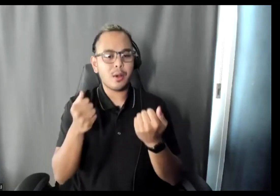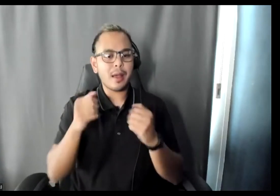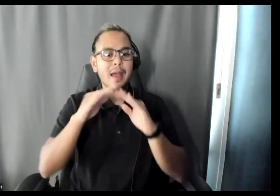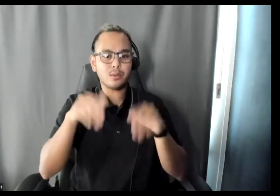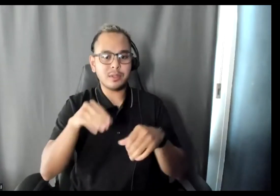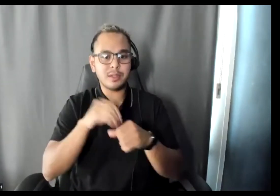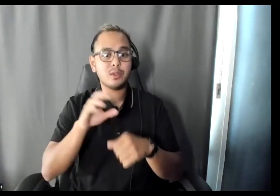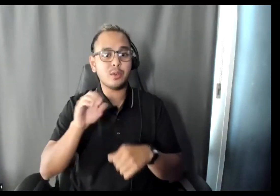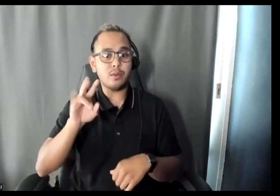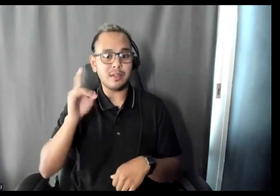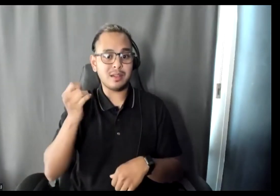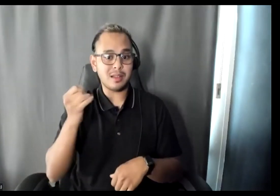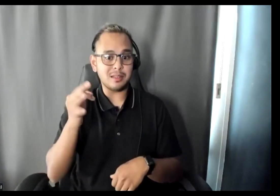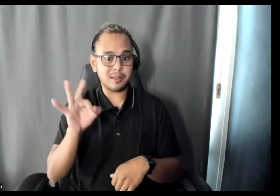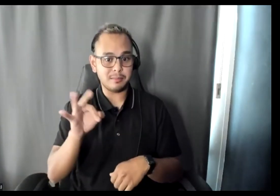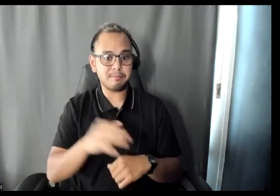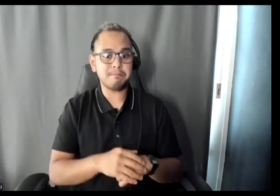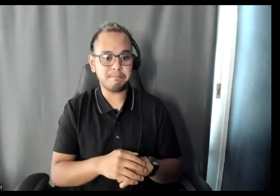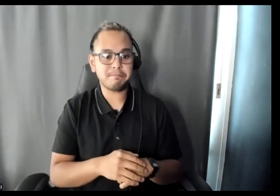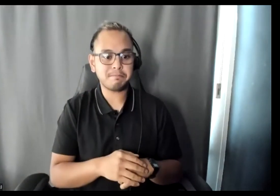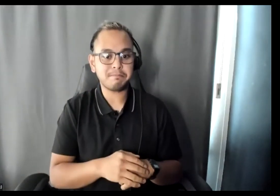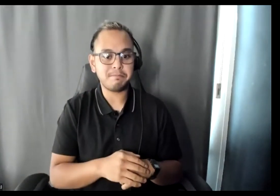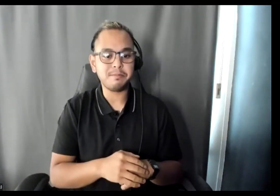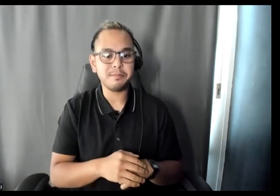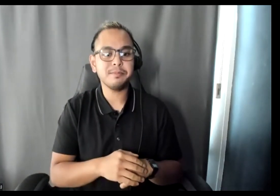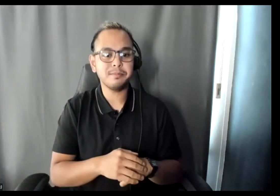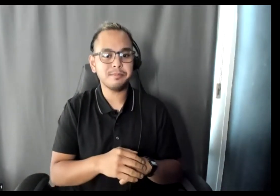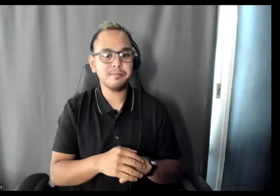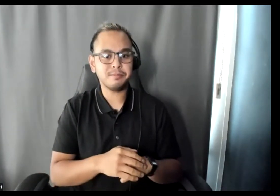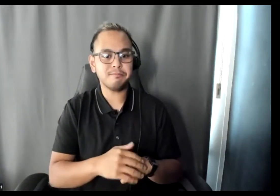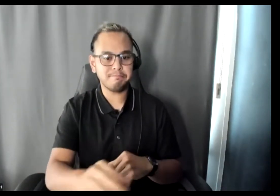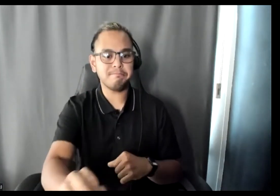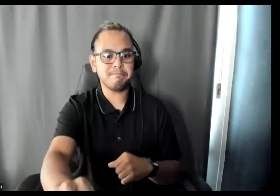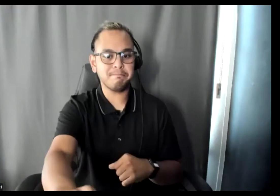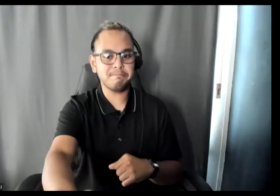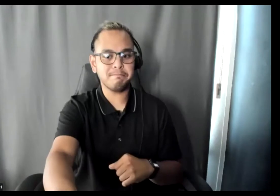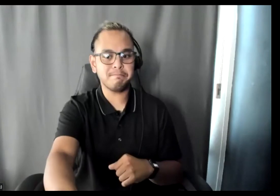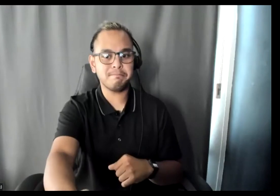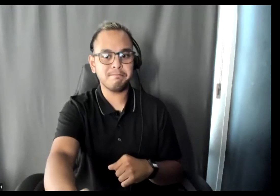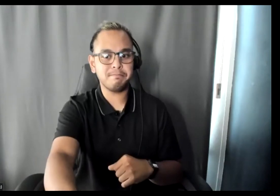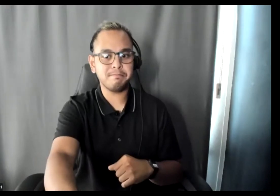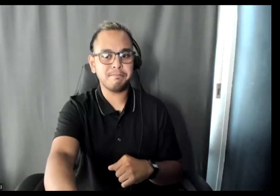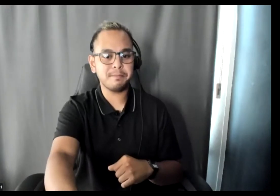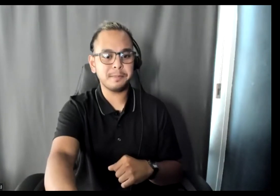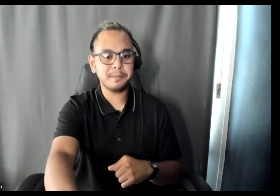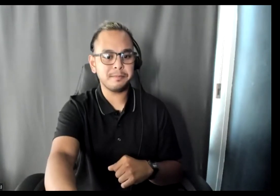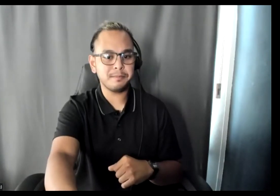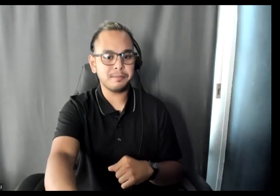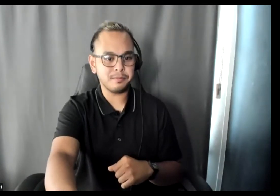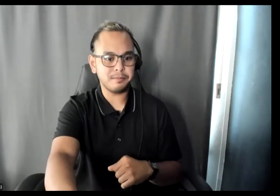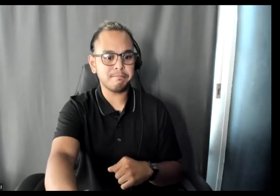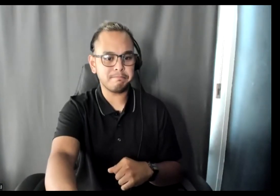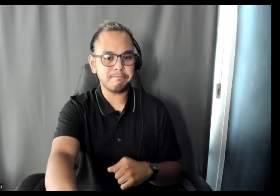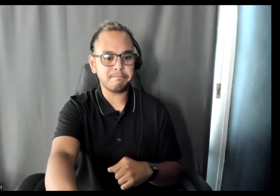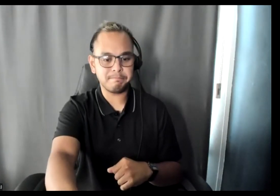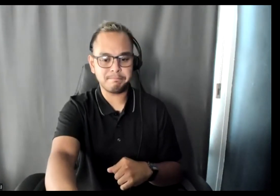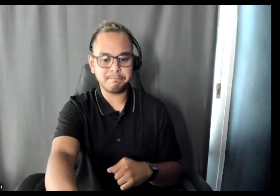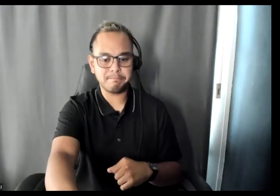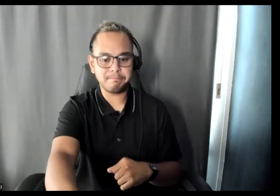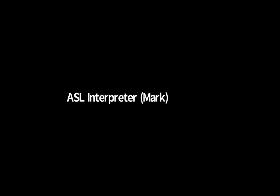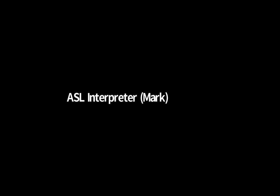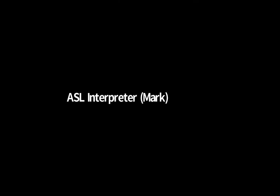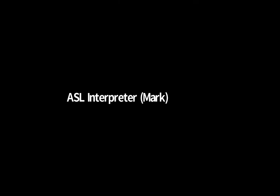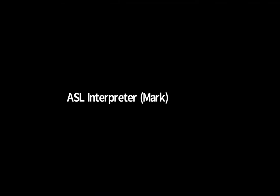I won't go through the long list. I mean, there are a long list of organizations who are doing some really powerful work with the partnership of the Chan Zuckerberg